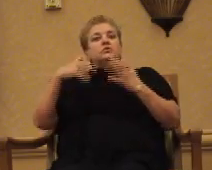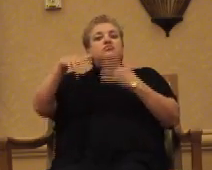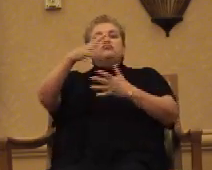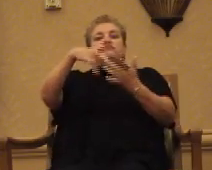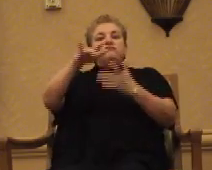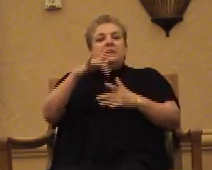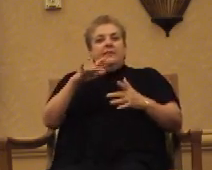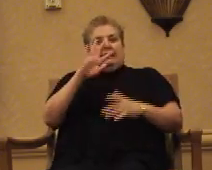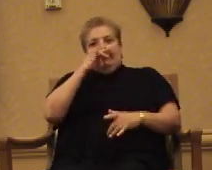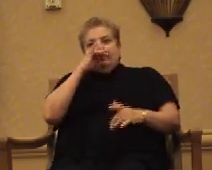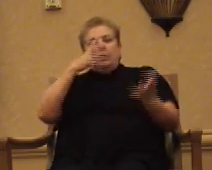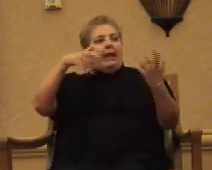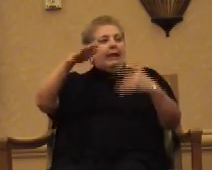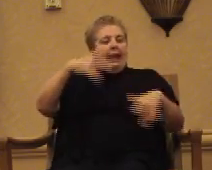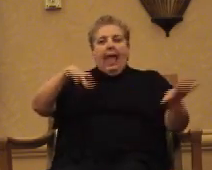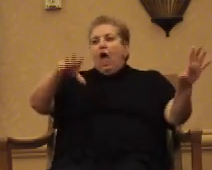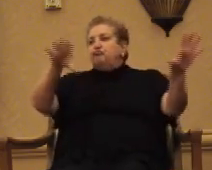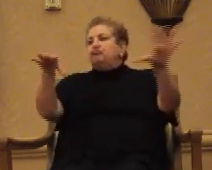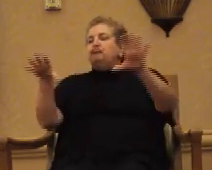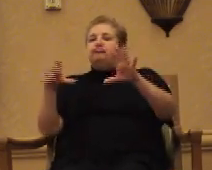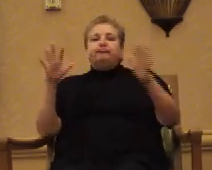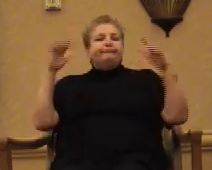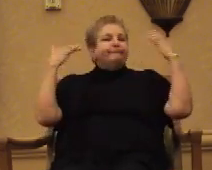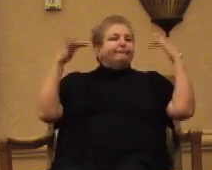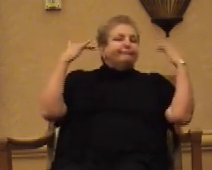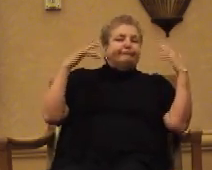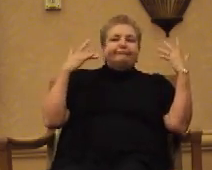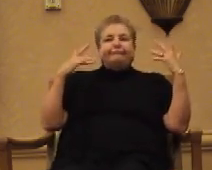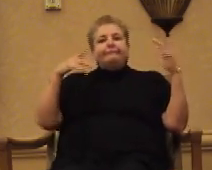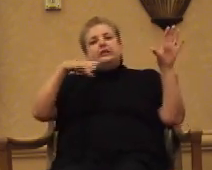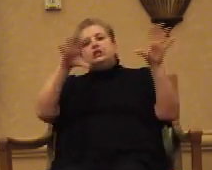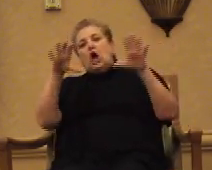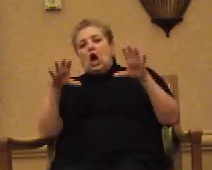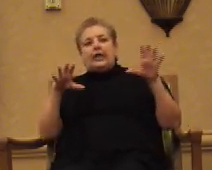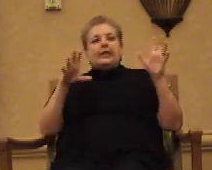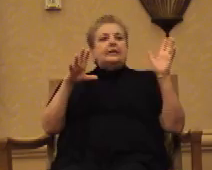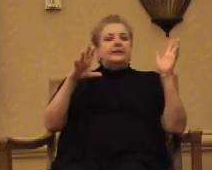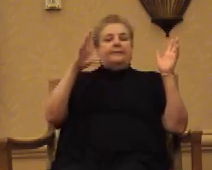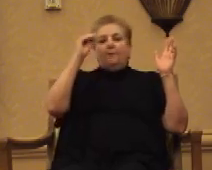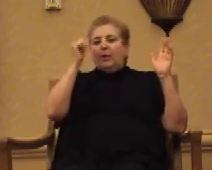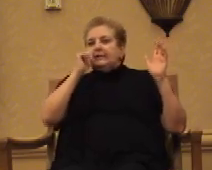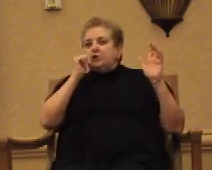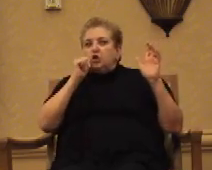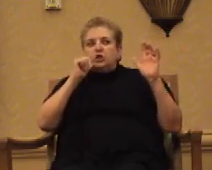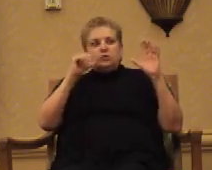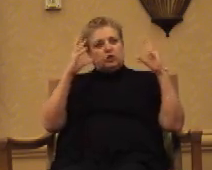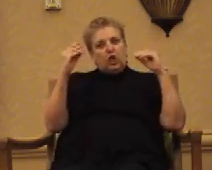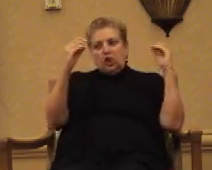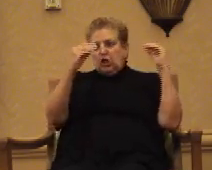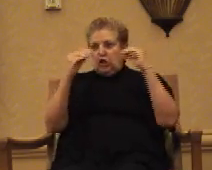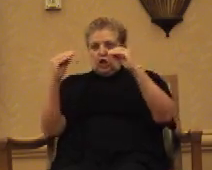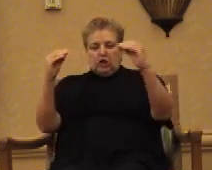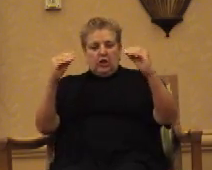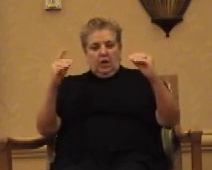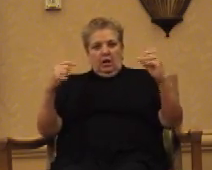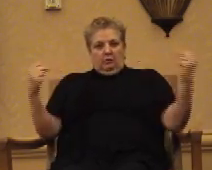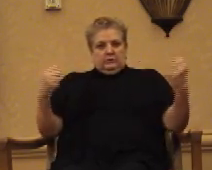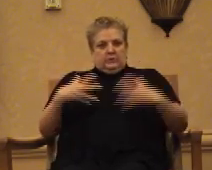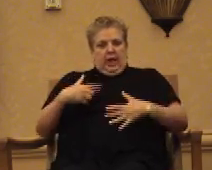there, and hanging out, and talking to, boys and girls were talking to each other. That was scary. And they were